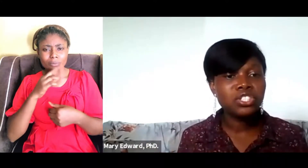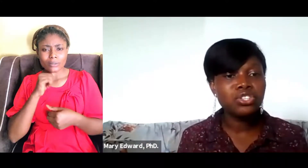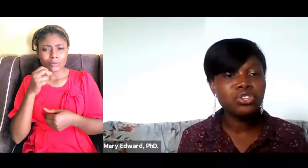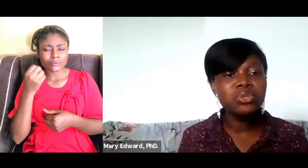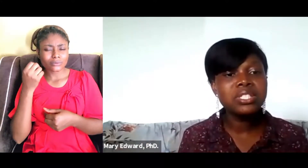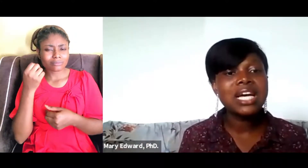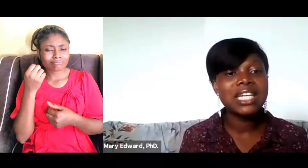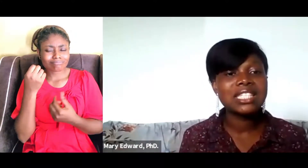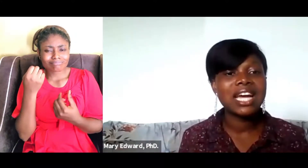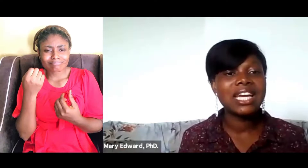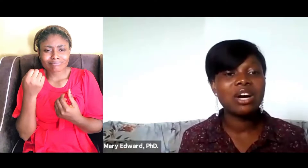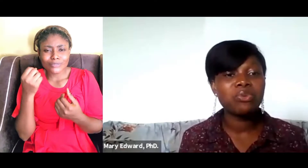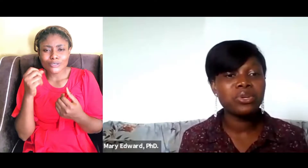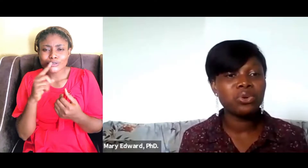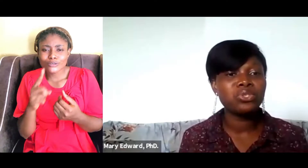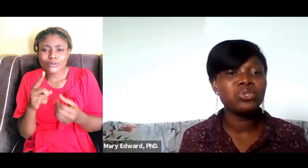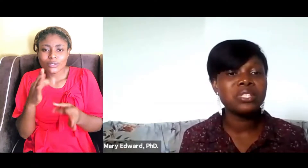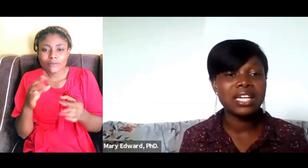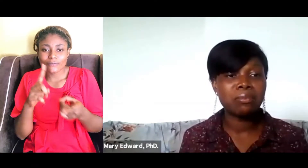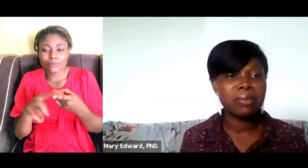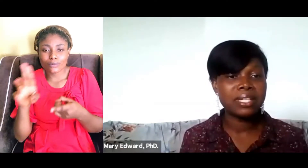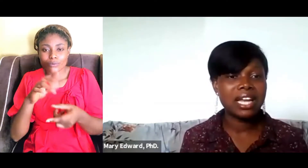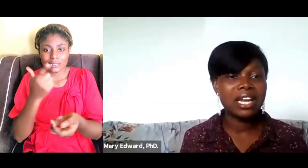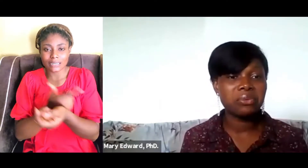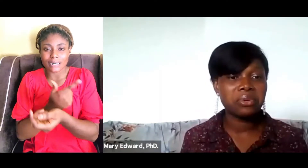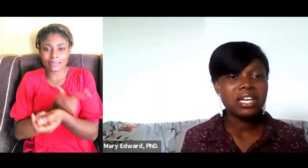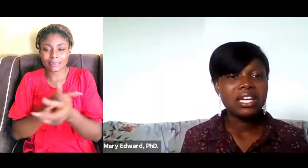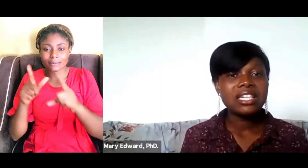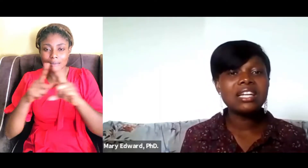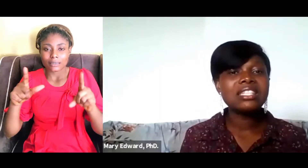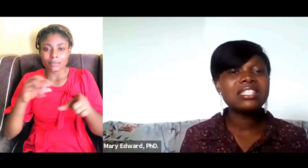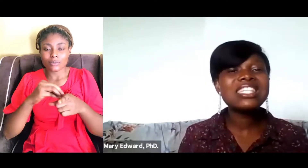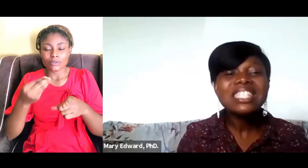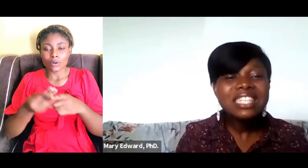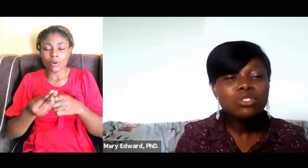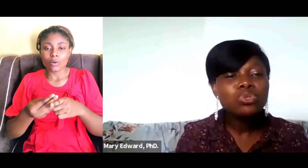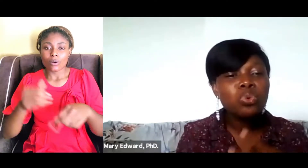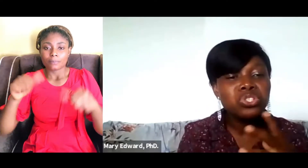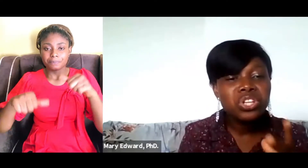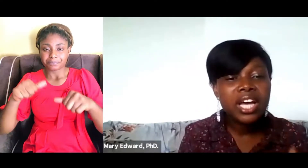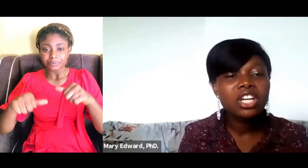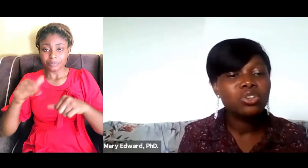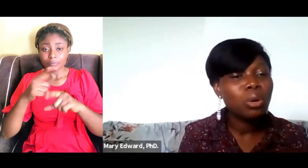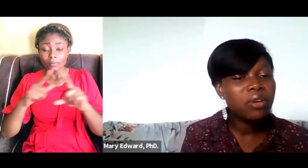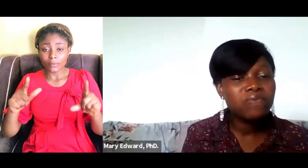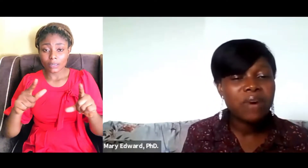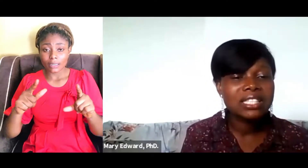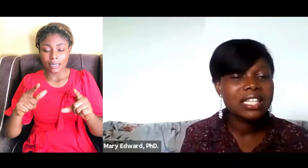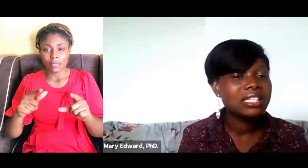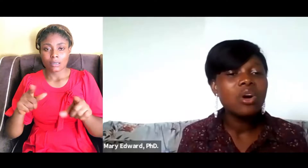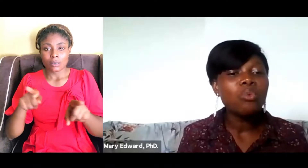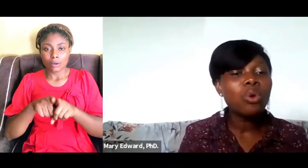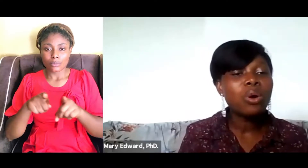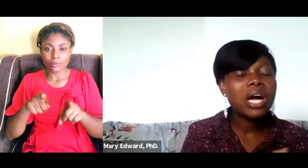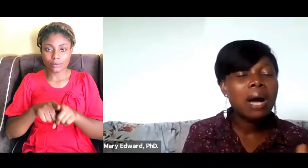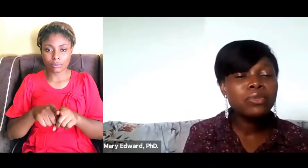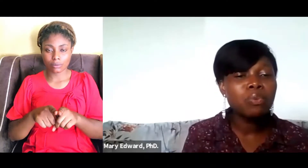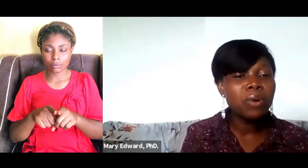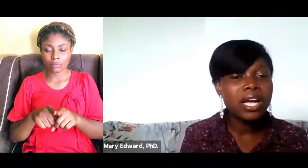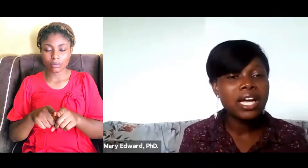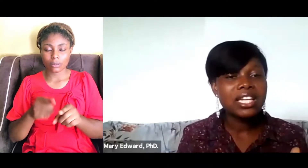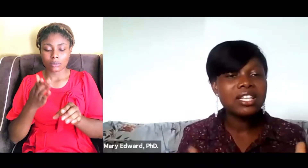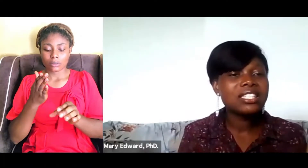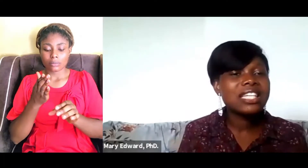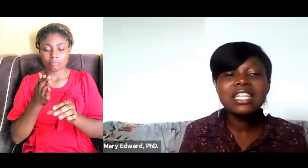to use, whether to use Ghanaian Sign Language or to use Adamrobe Sign Language. Then certain socio-economic factors will come